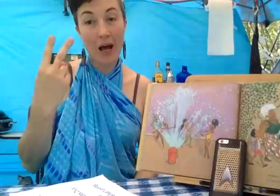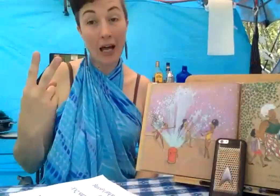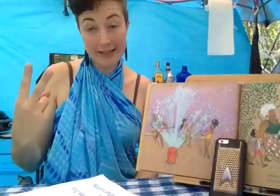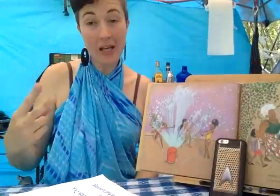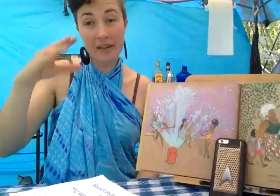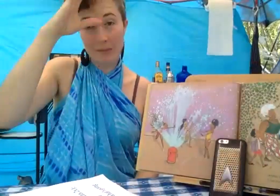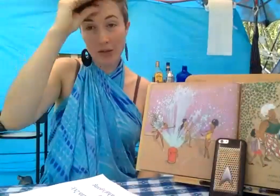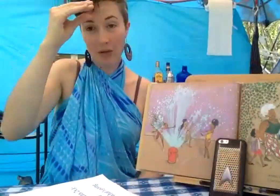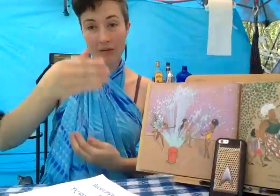I saw them, mijo.